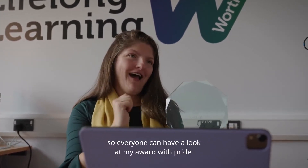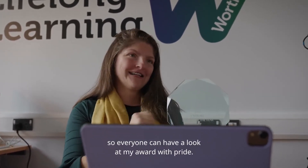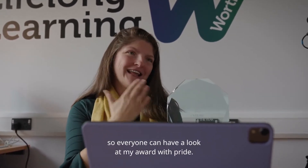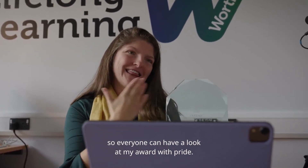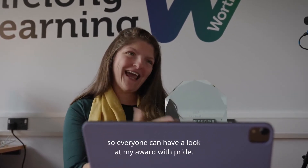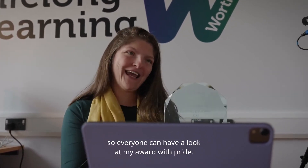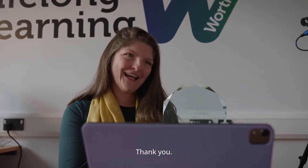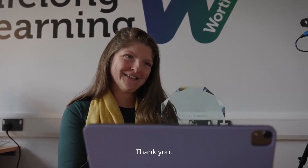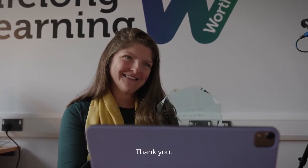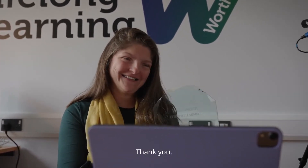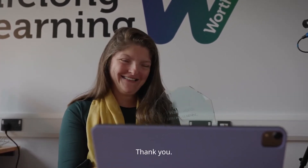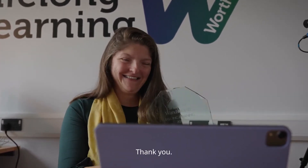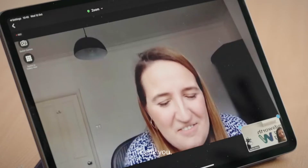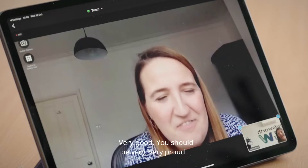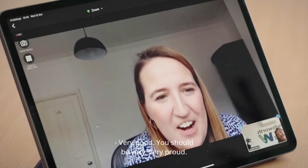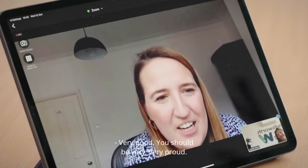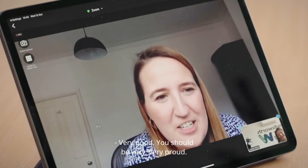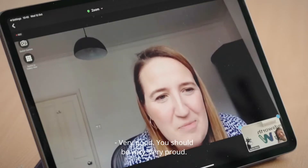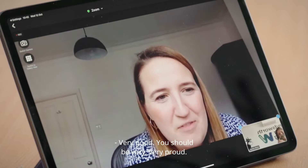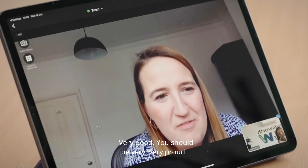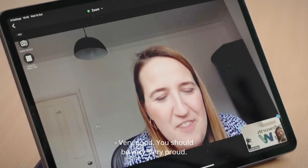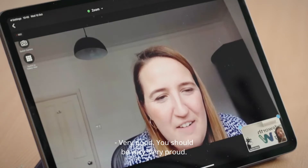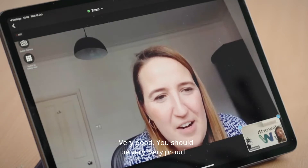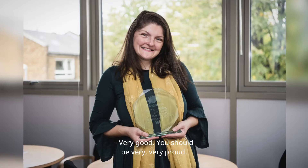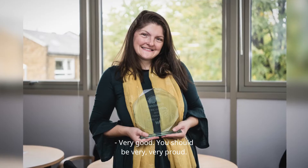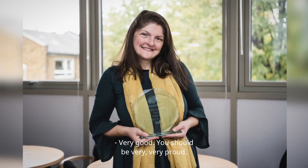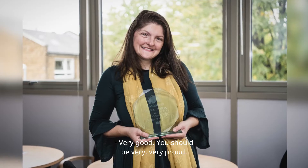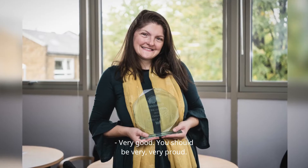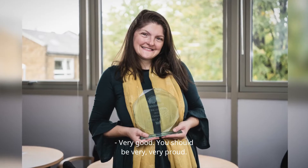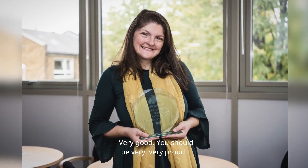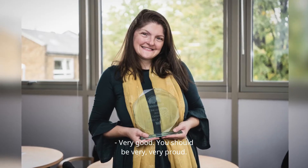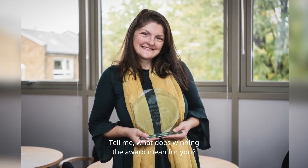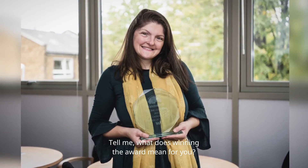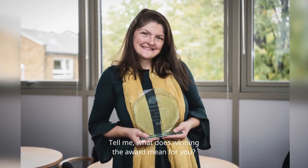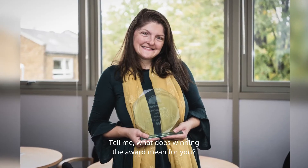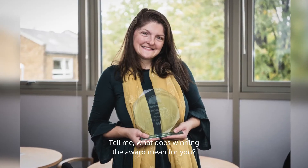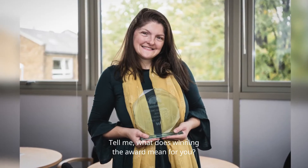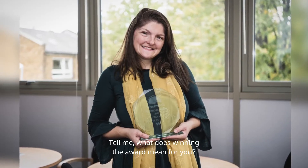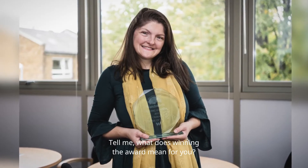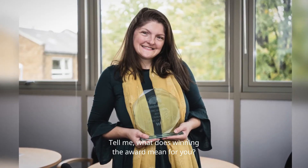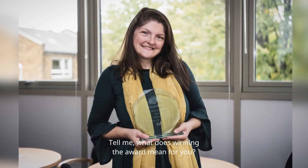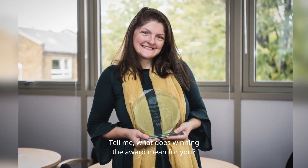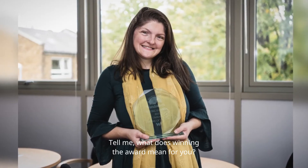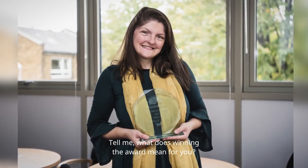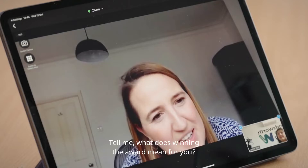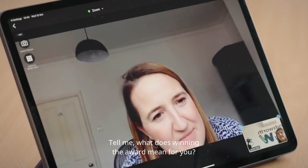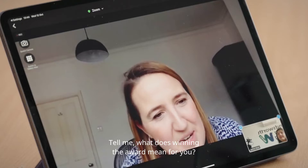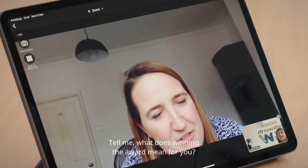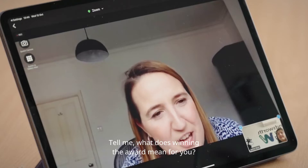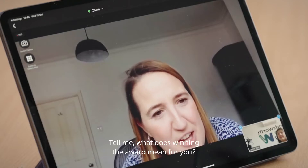with pride. Thank you. Very good. You should be very, very proud. Tell me, what does winning the award mean for you?